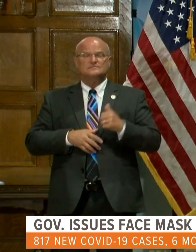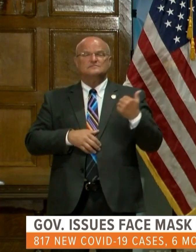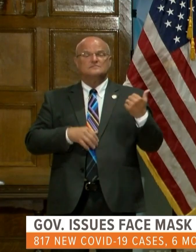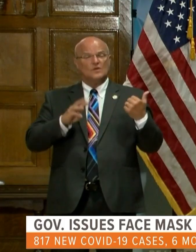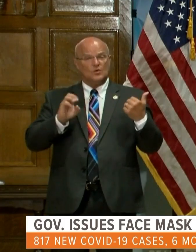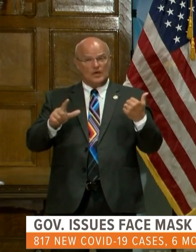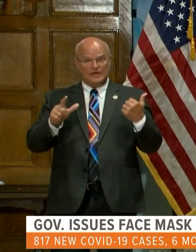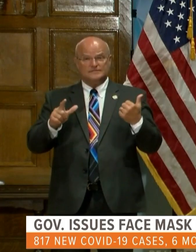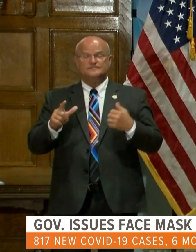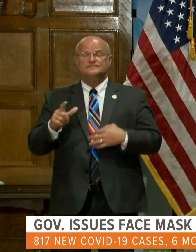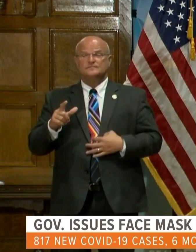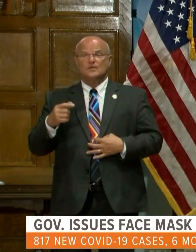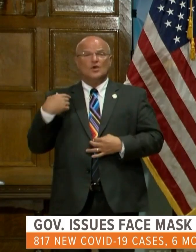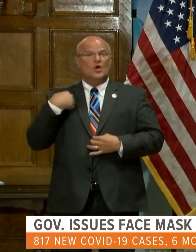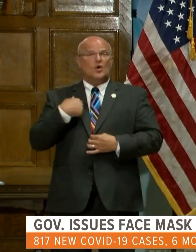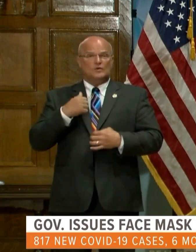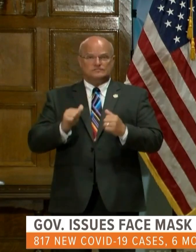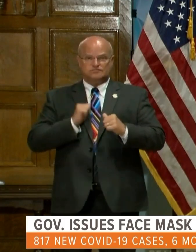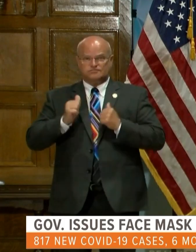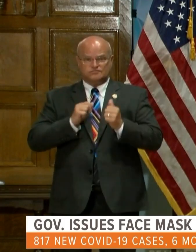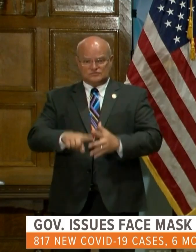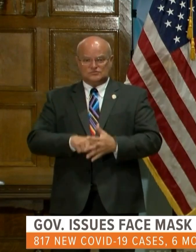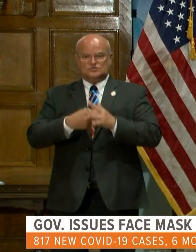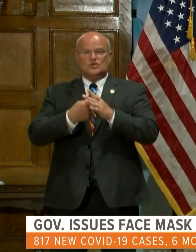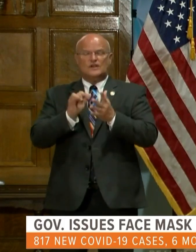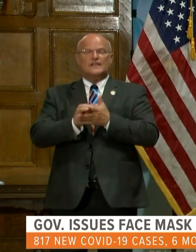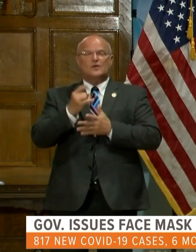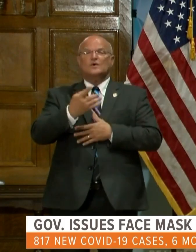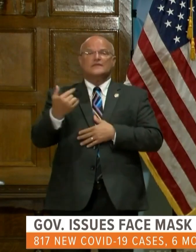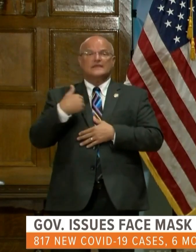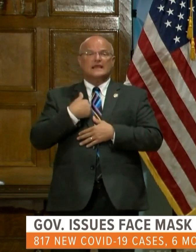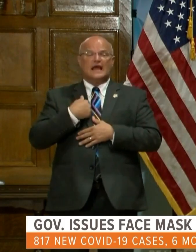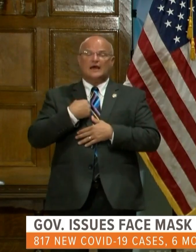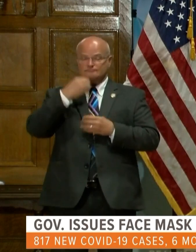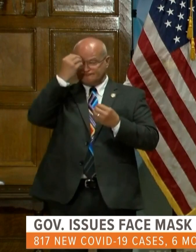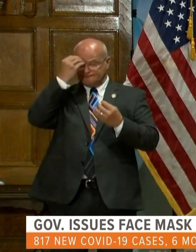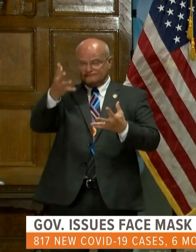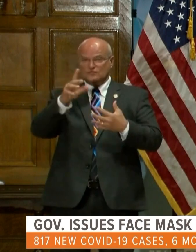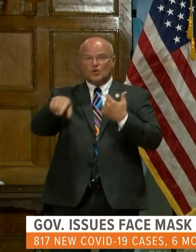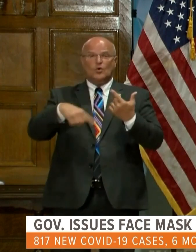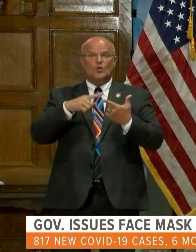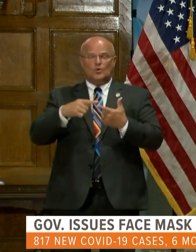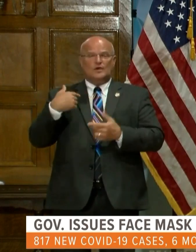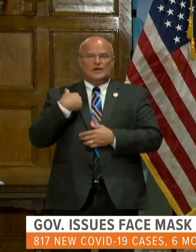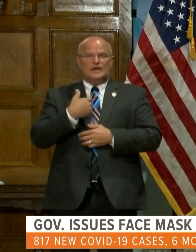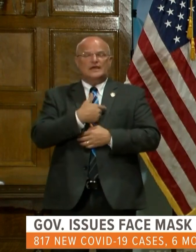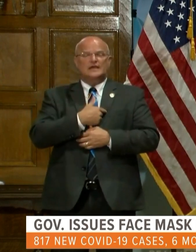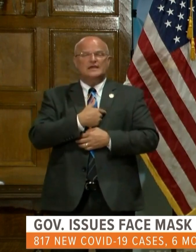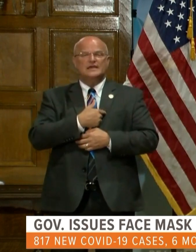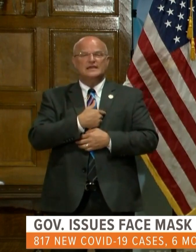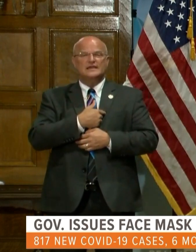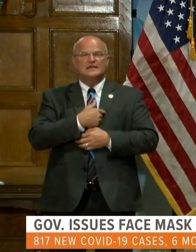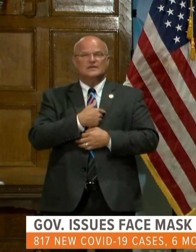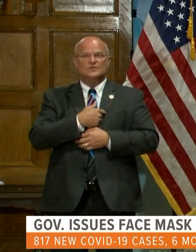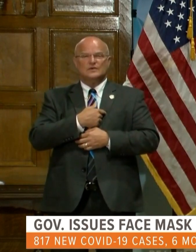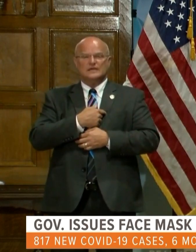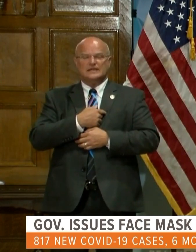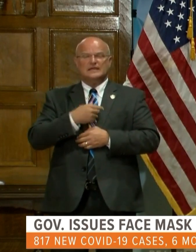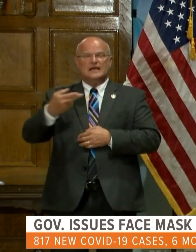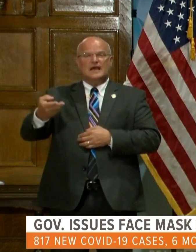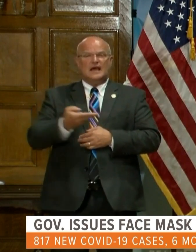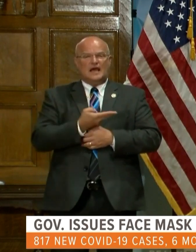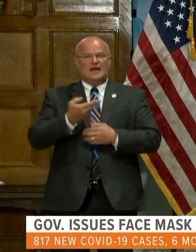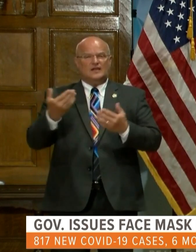Well, we've aggressively started that. One thing I would point to is whenever we employed our